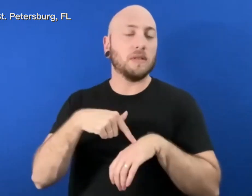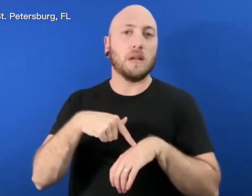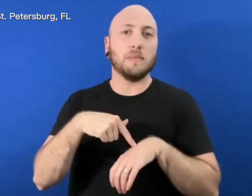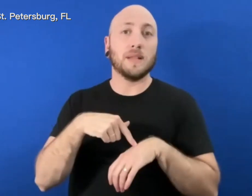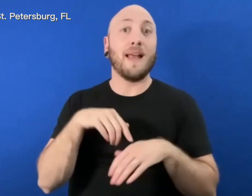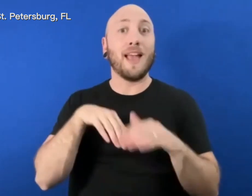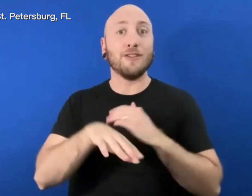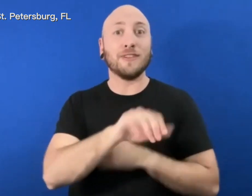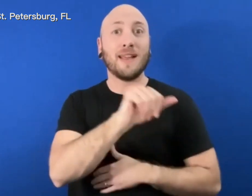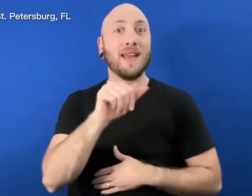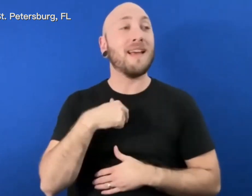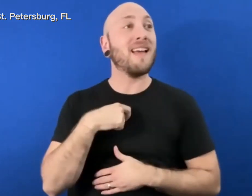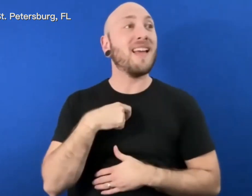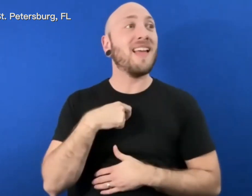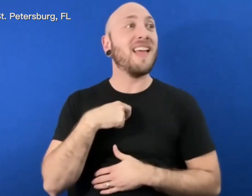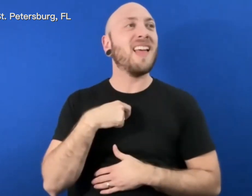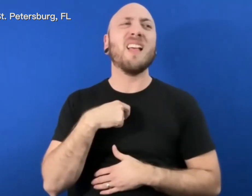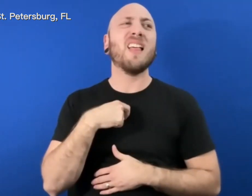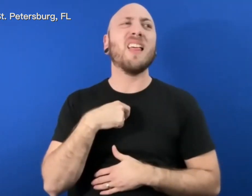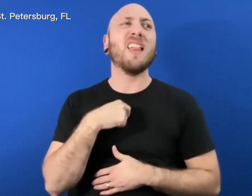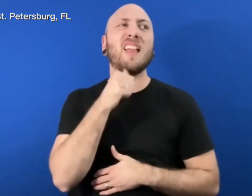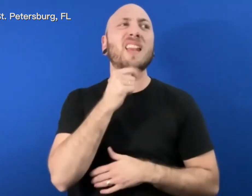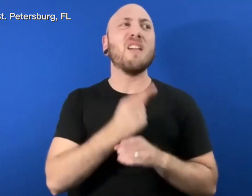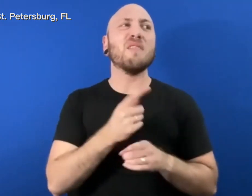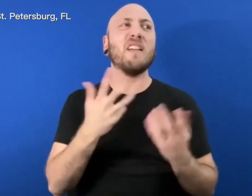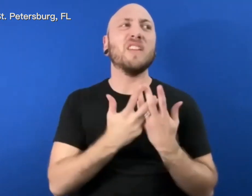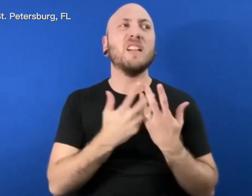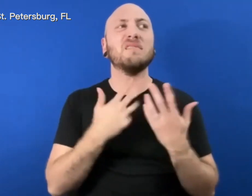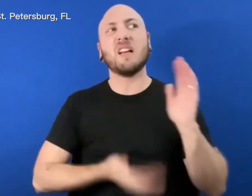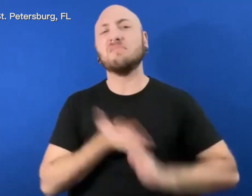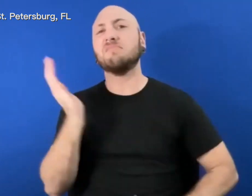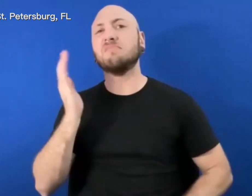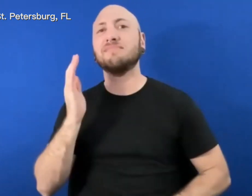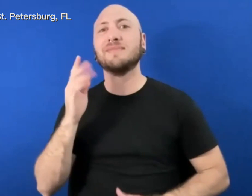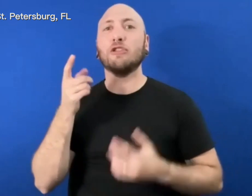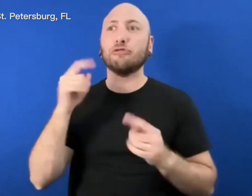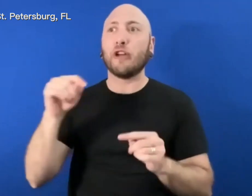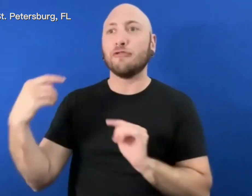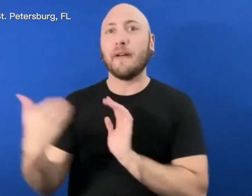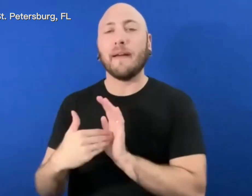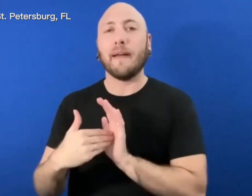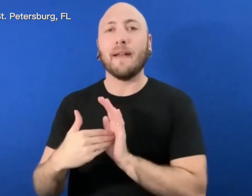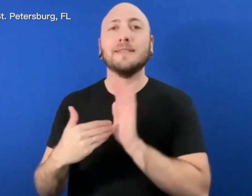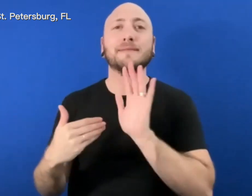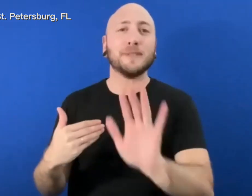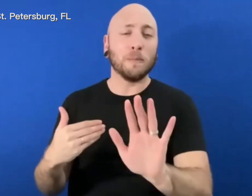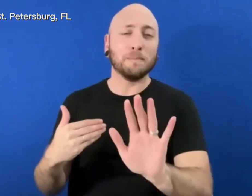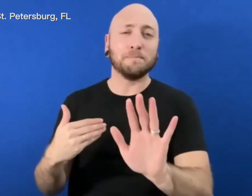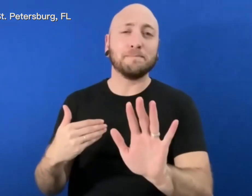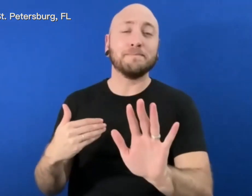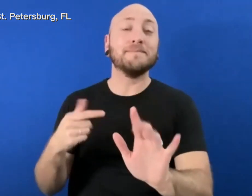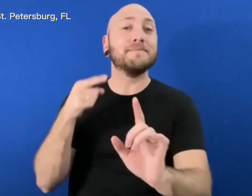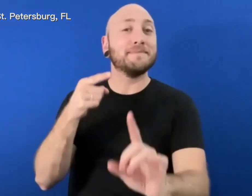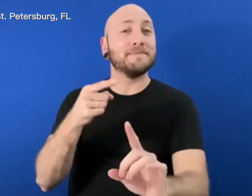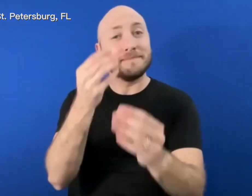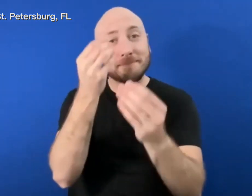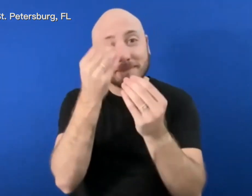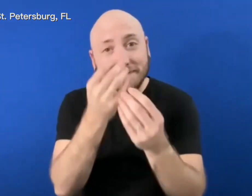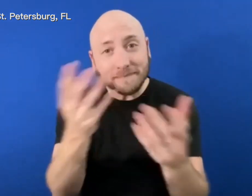something, it never got better. And if you're in these rooms right now, I think you're a miracle. And it took me a while to